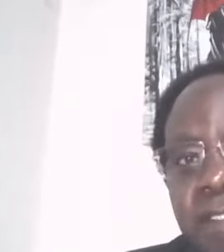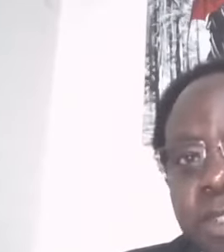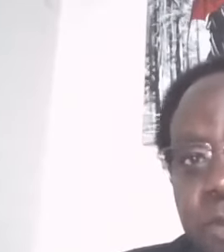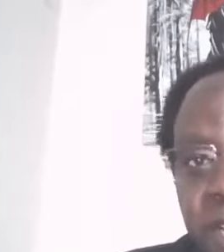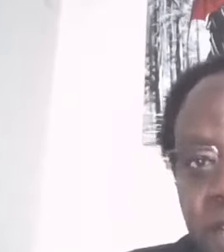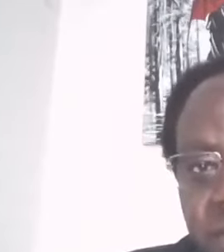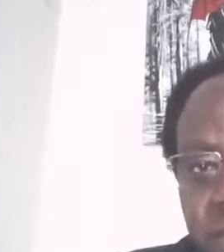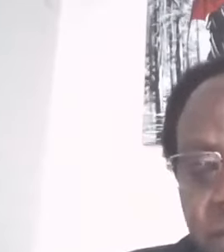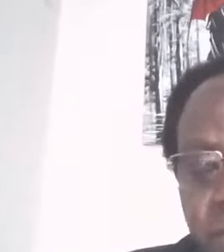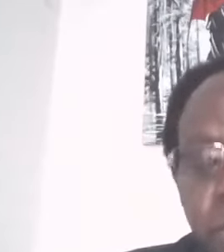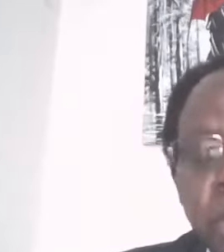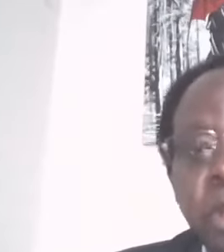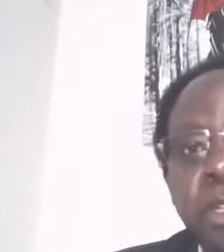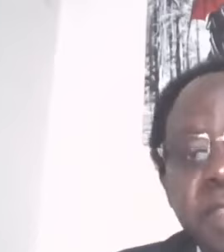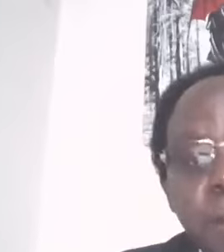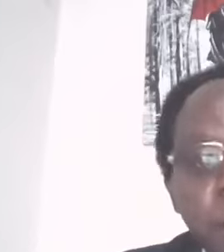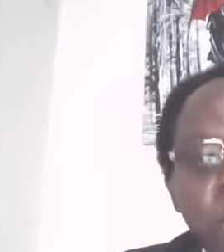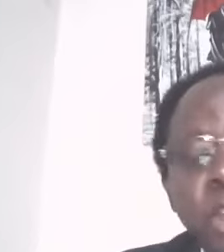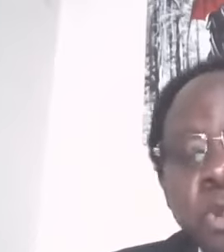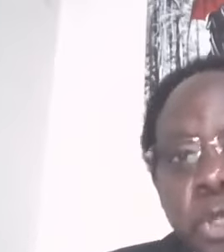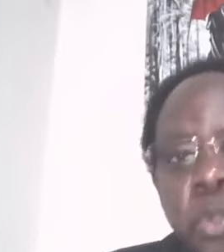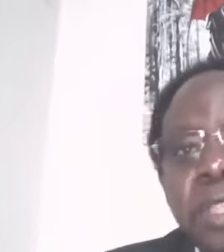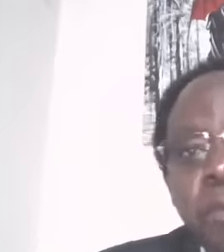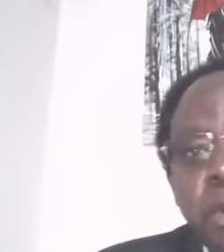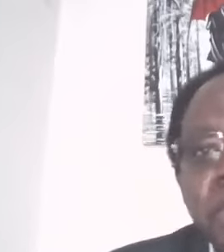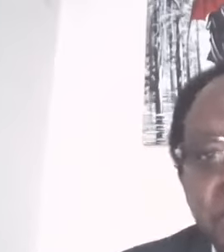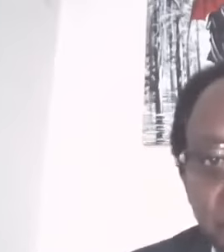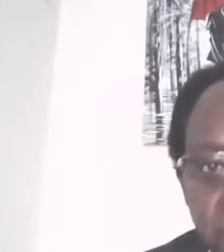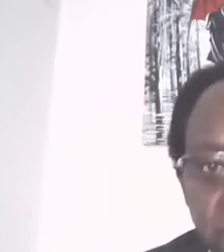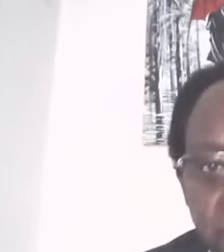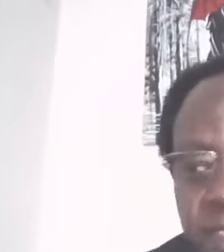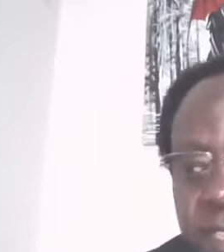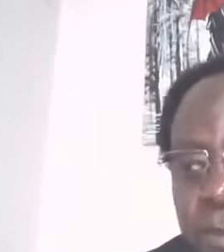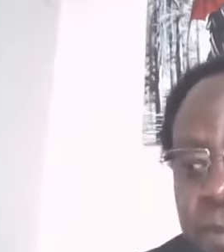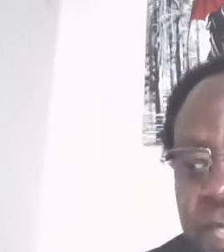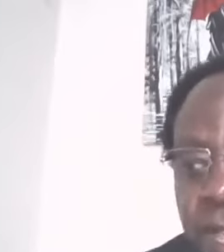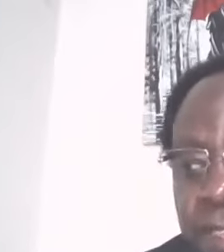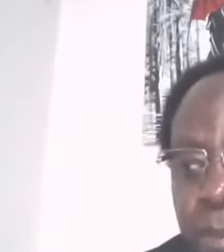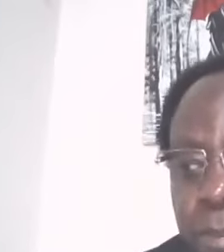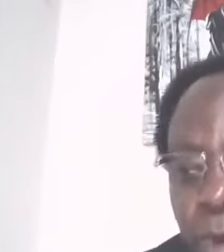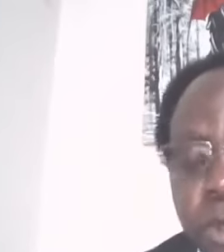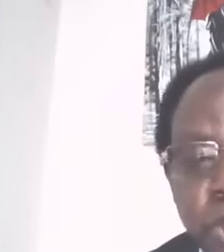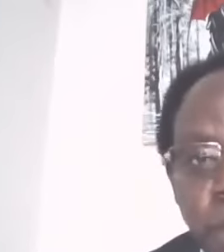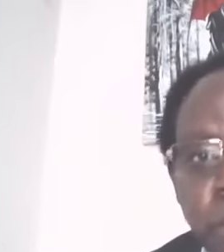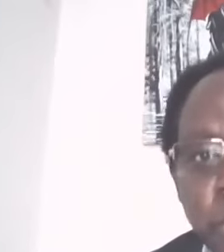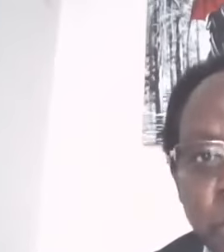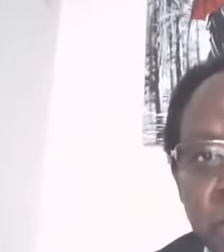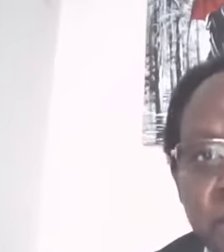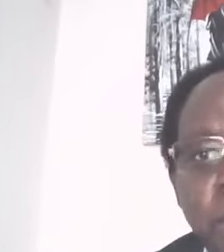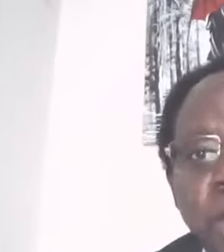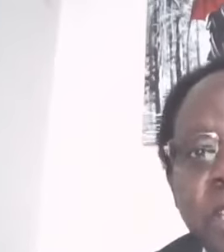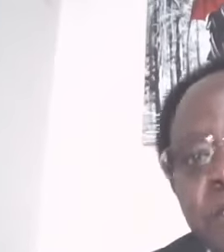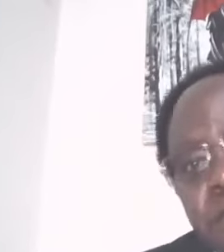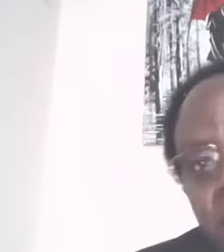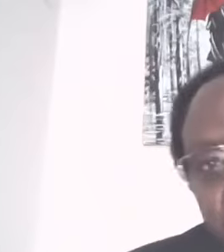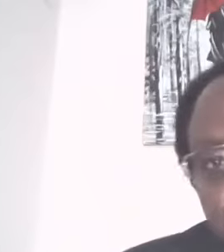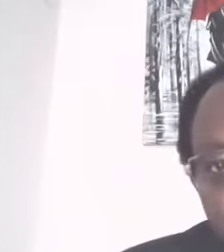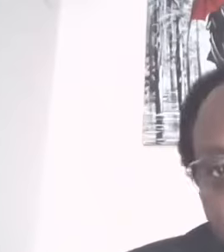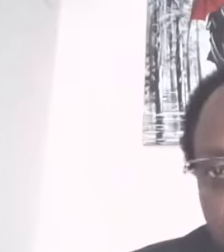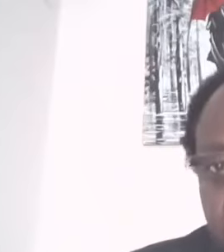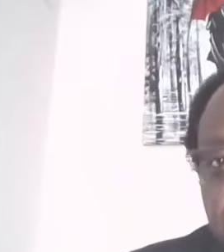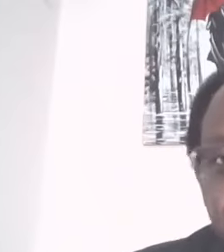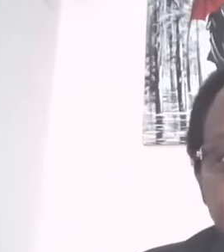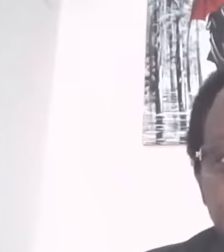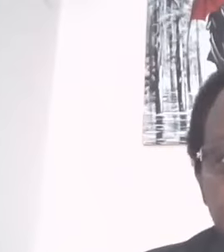been discovered to be elastic. The more you use, the more it changes. But the more you stop using, the more it reverts